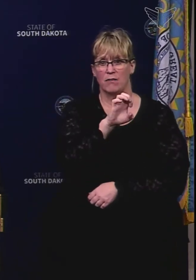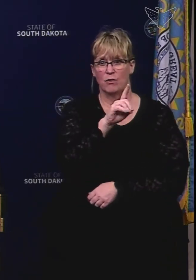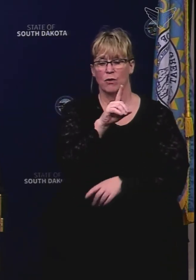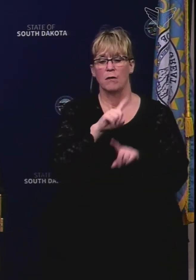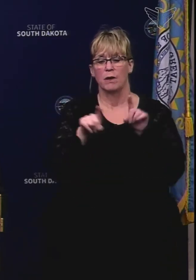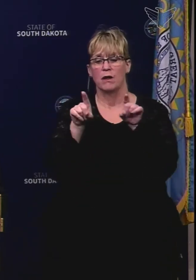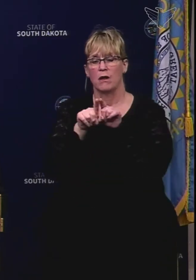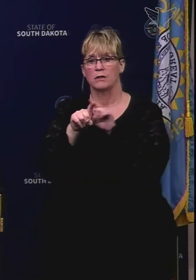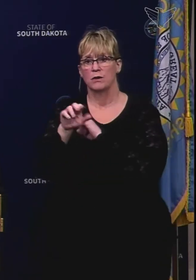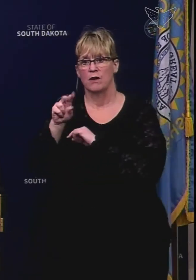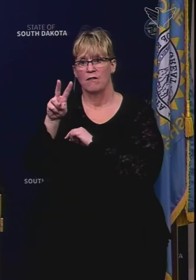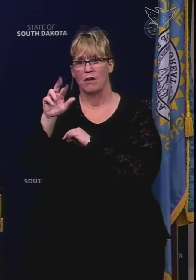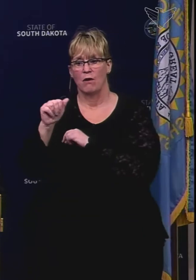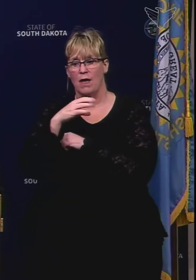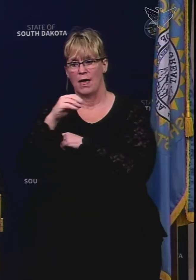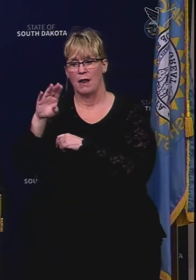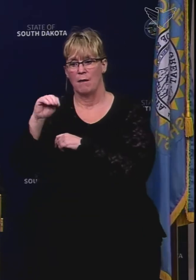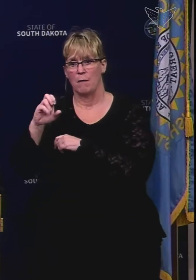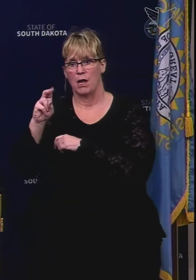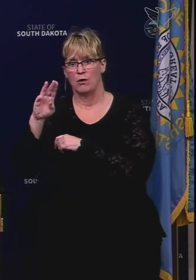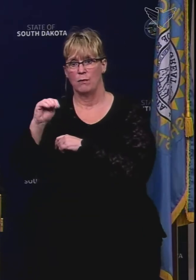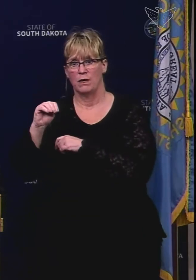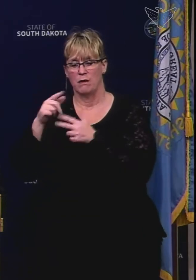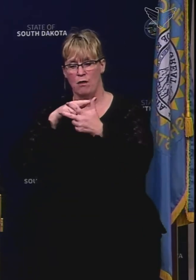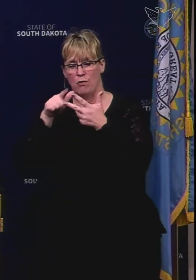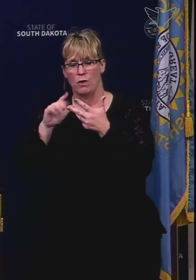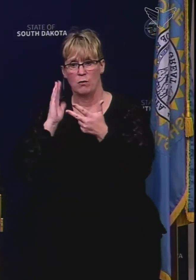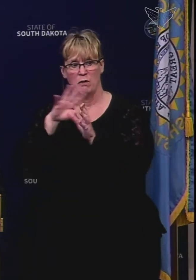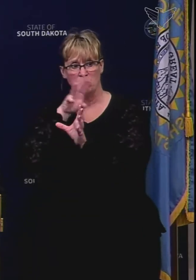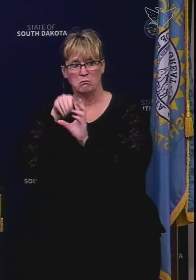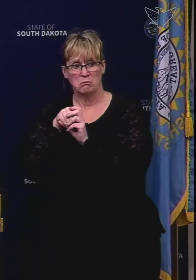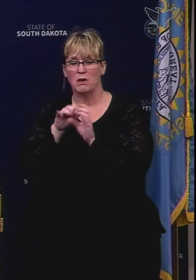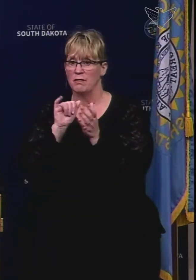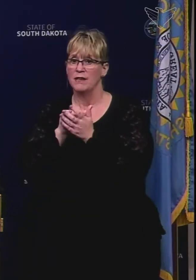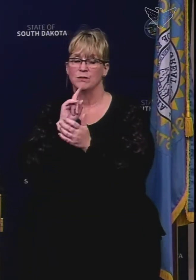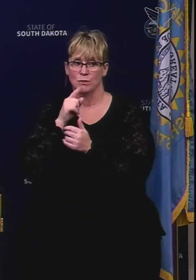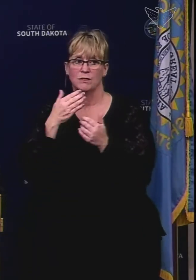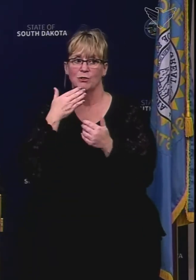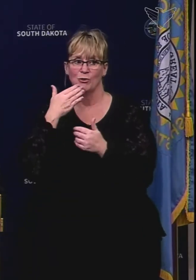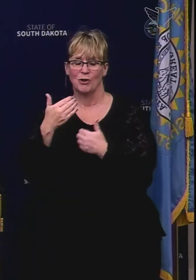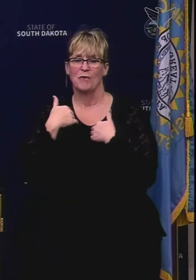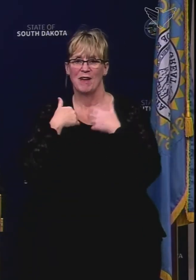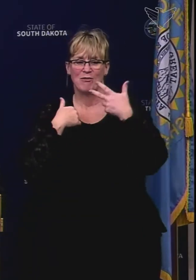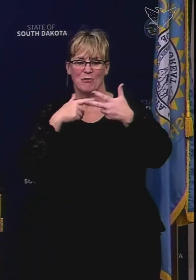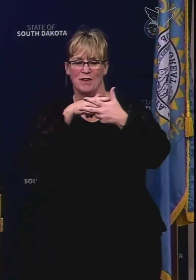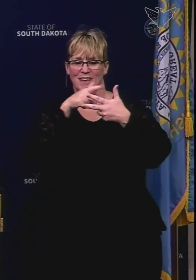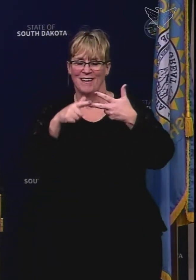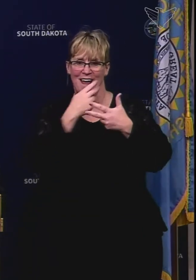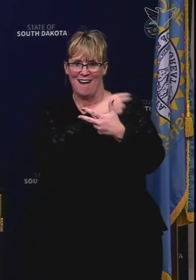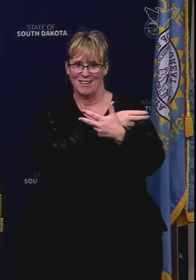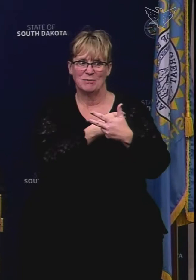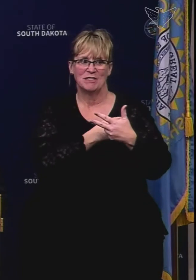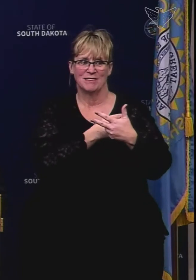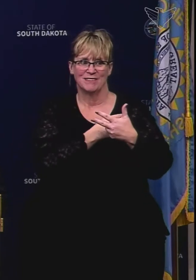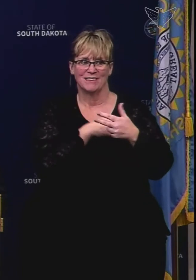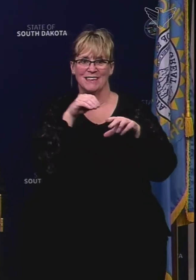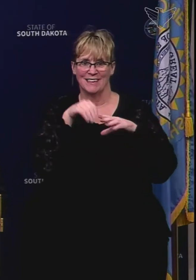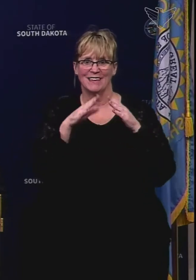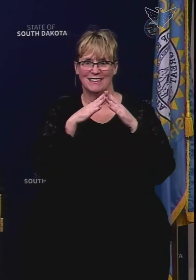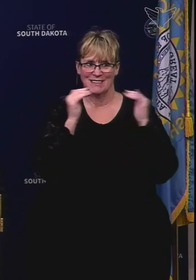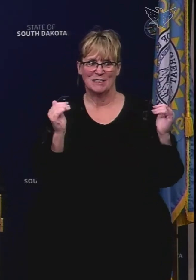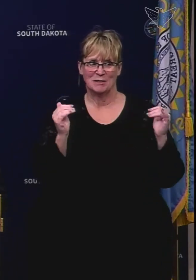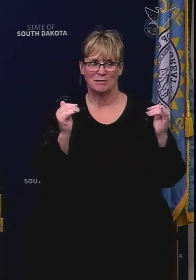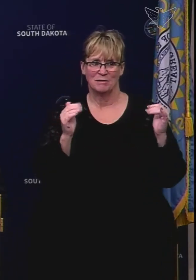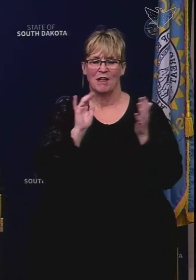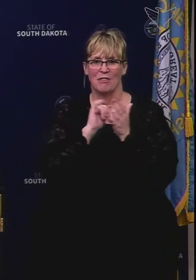Avera and Monument have agreed to participate as well, which I think is pretty remarkable that we have three hospital healthcare systems